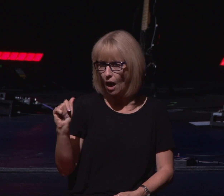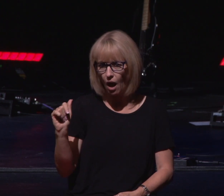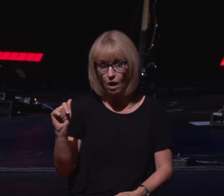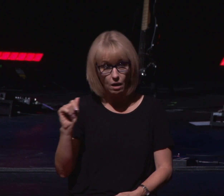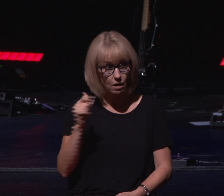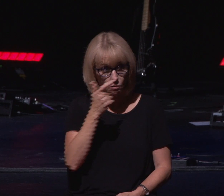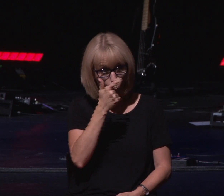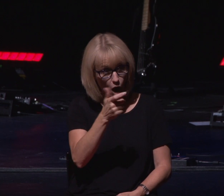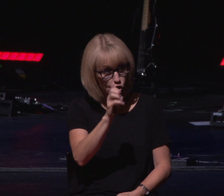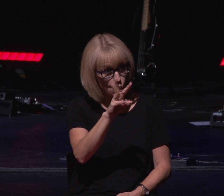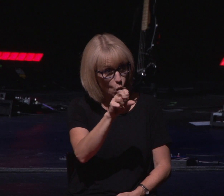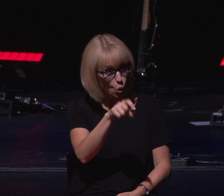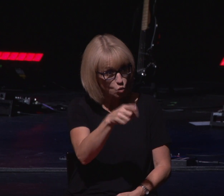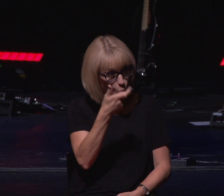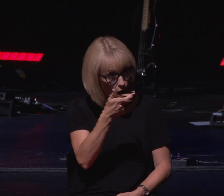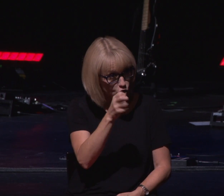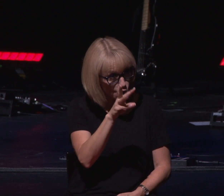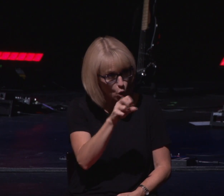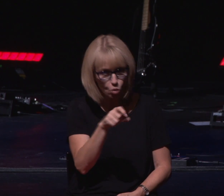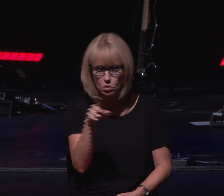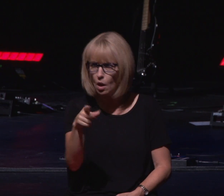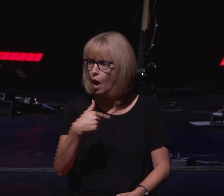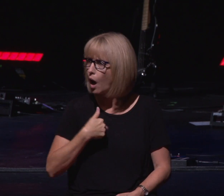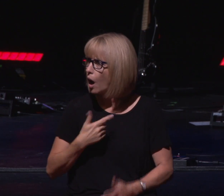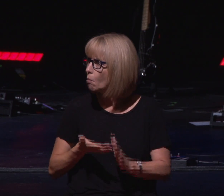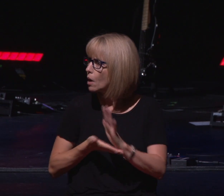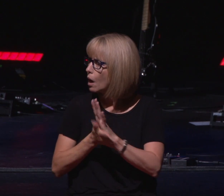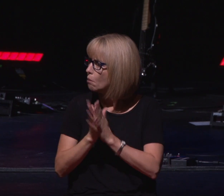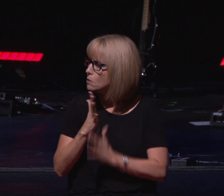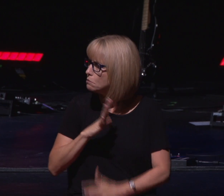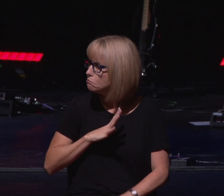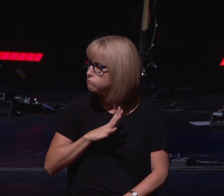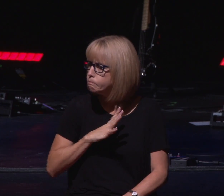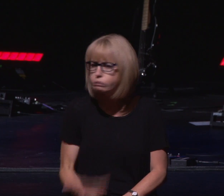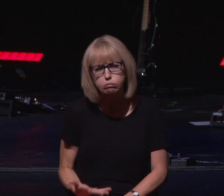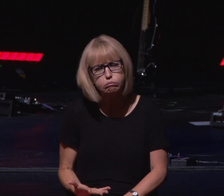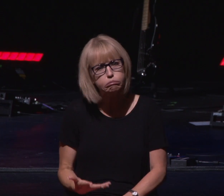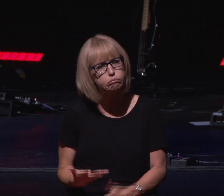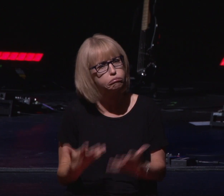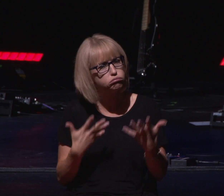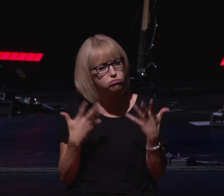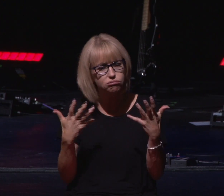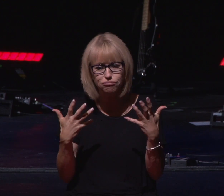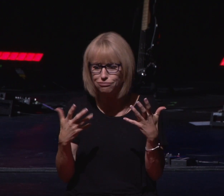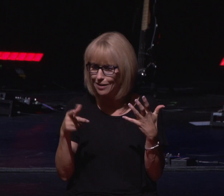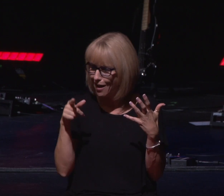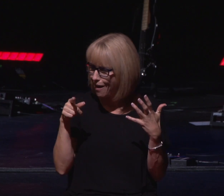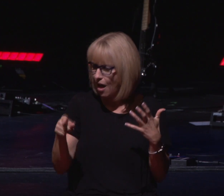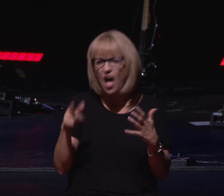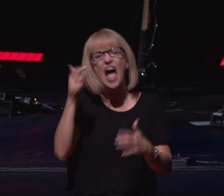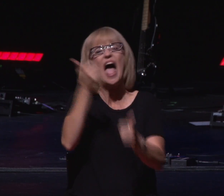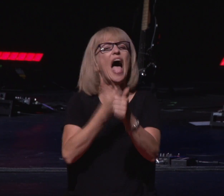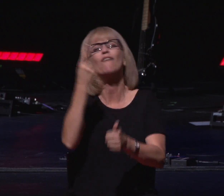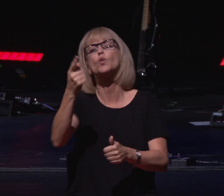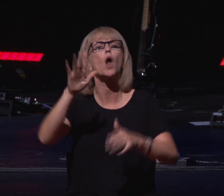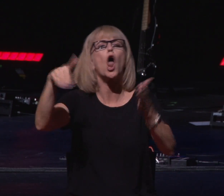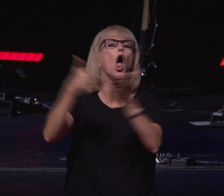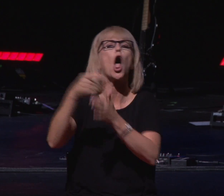watch the news, it just makes me angry, upset, agitates me, and I can think, well, everybody's doing this. Well, no, that's just what that particular group may